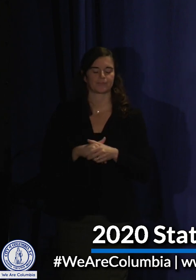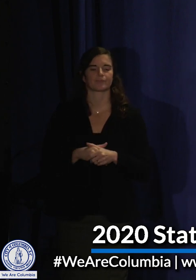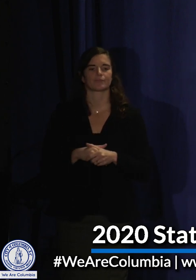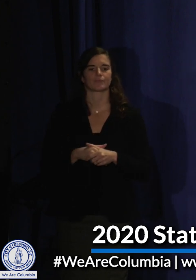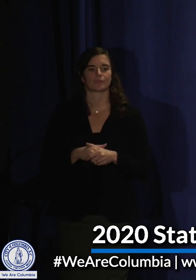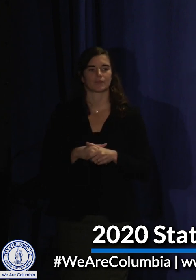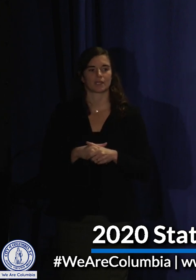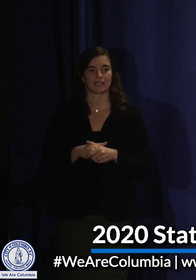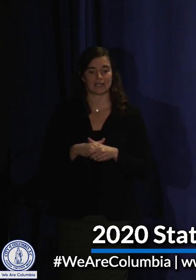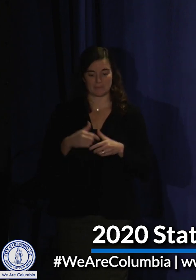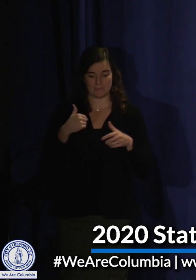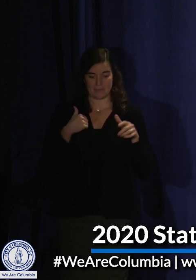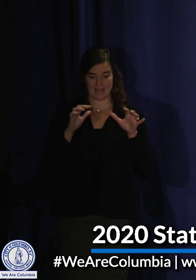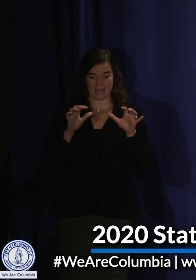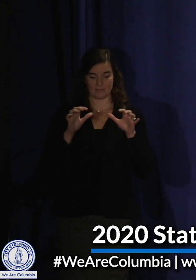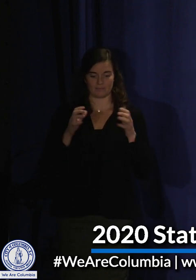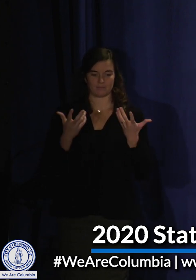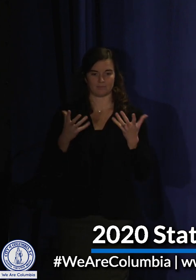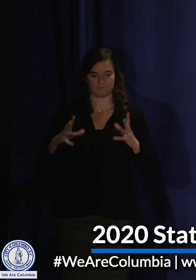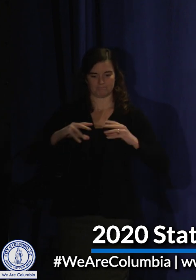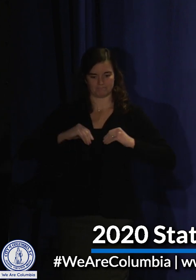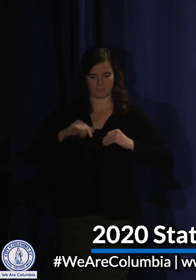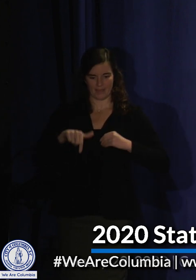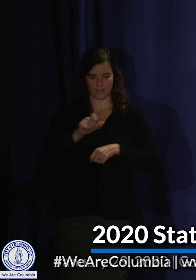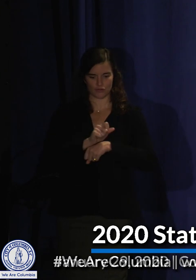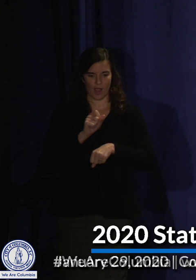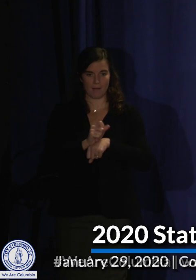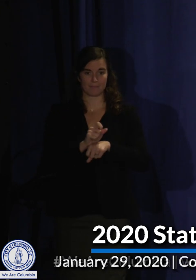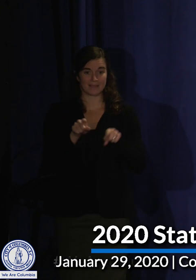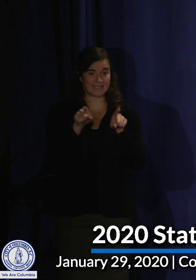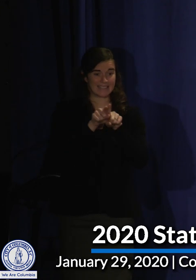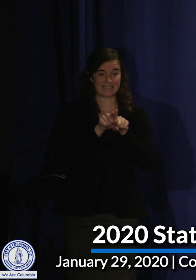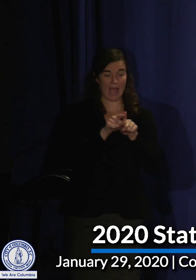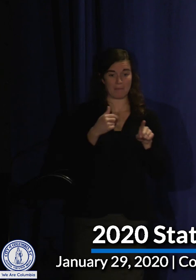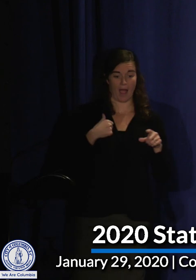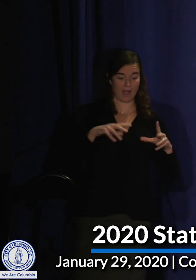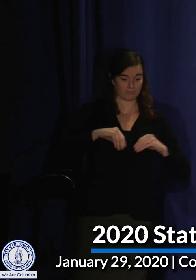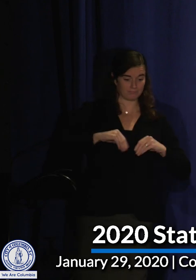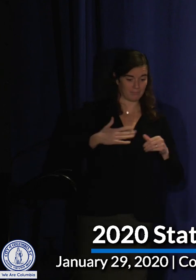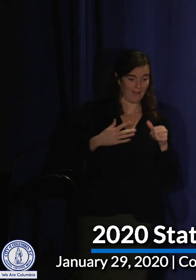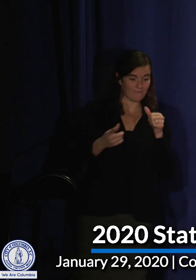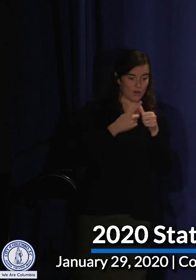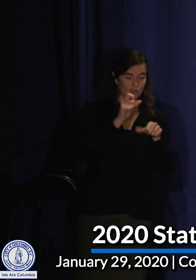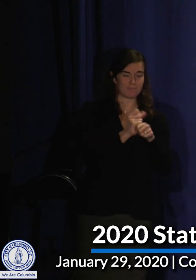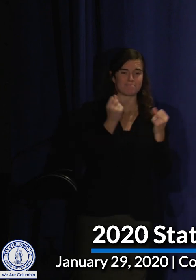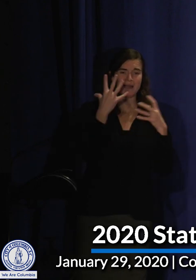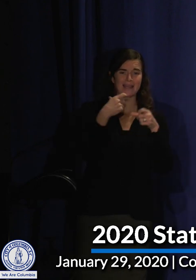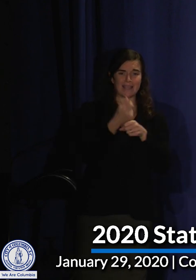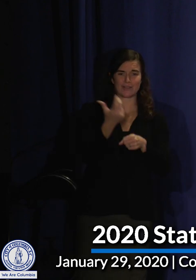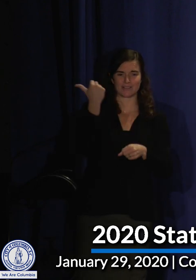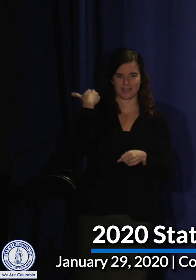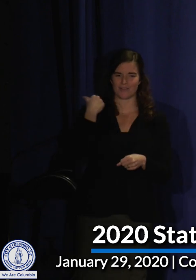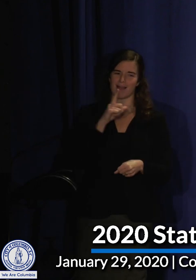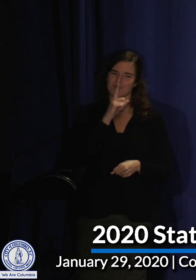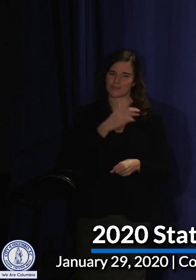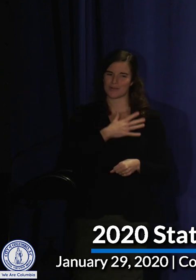this job just as I assumed my very first job many years ago. I'm not even sure my daddy remembers this. I remember vividly